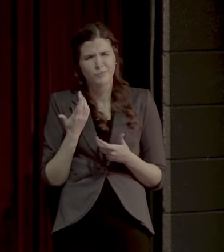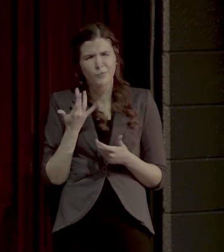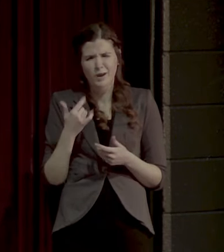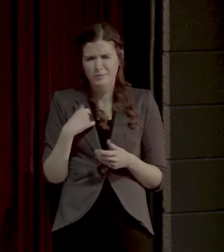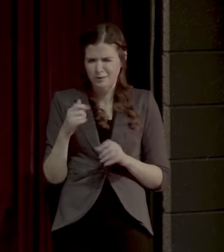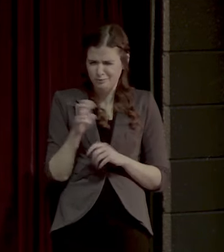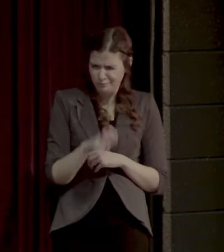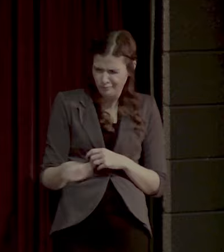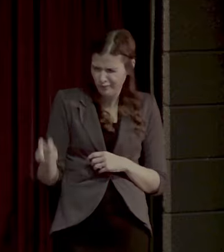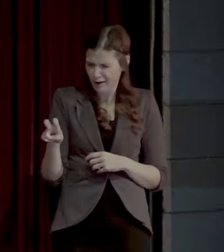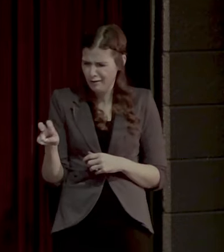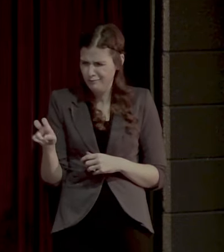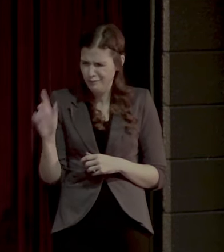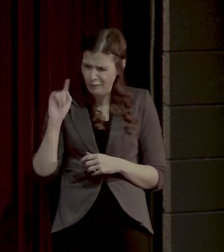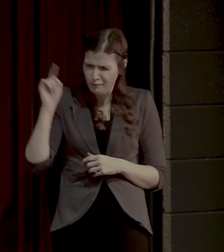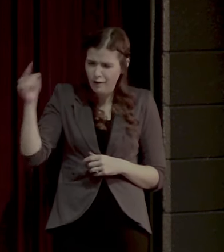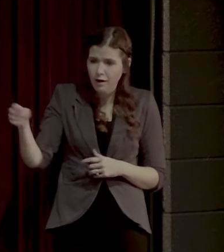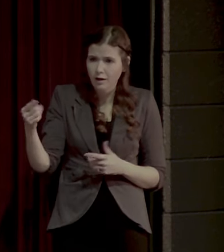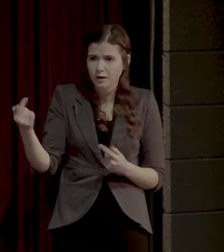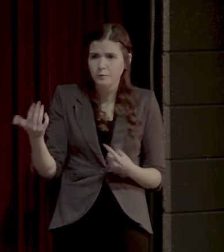across the country to be here?